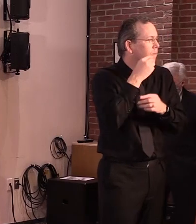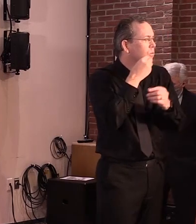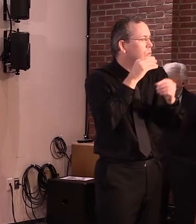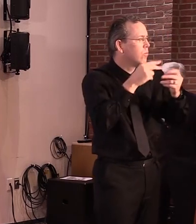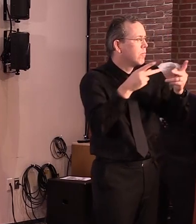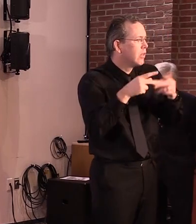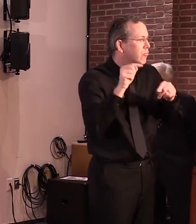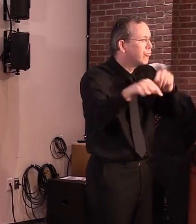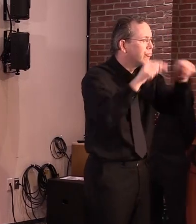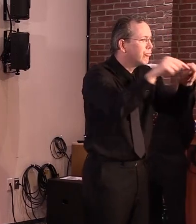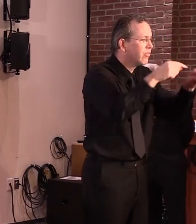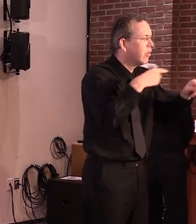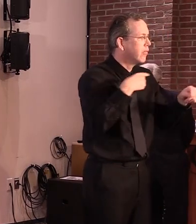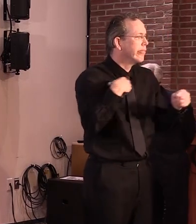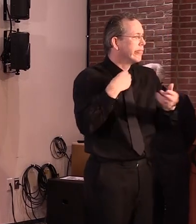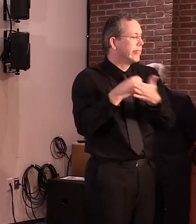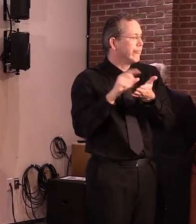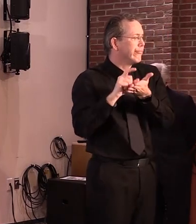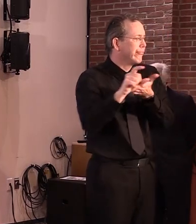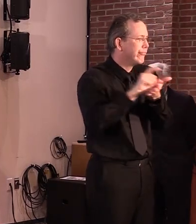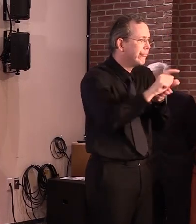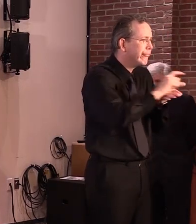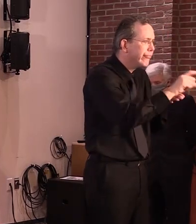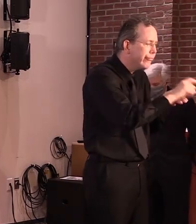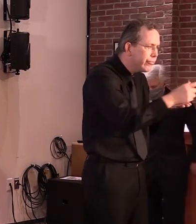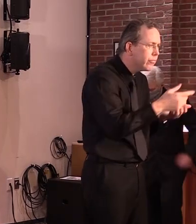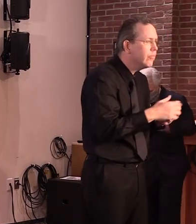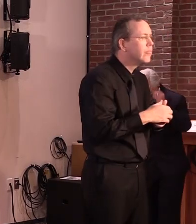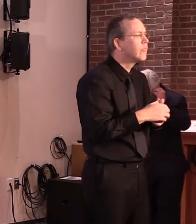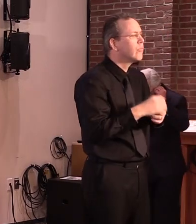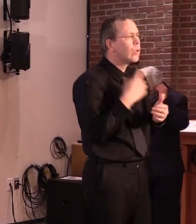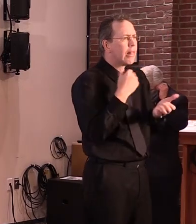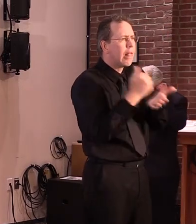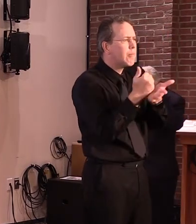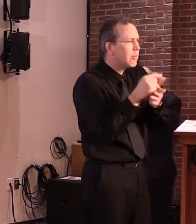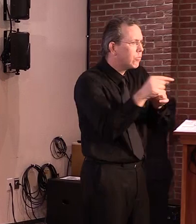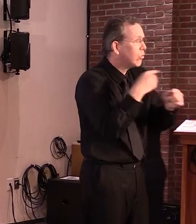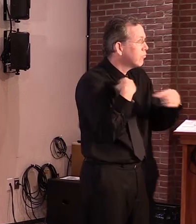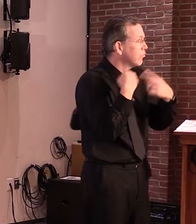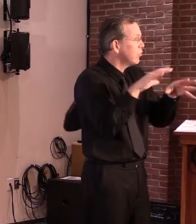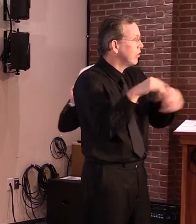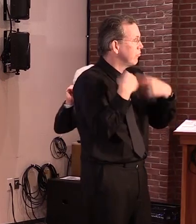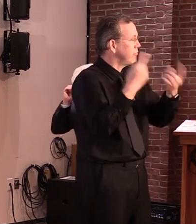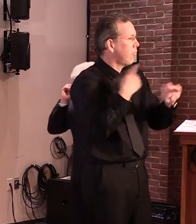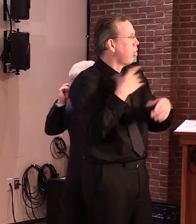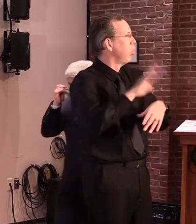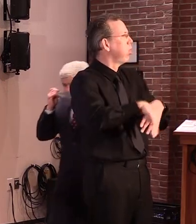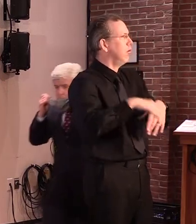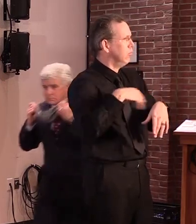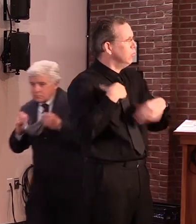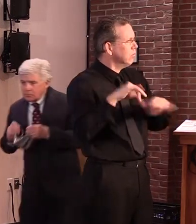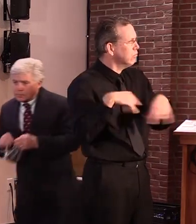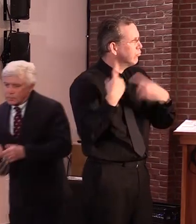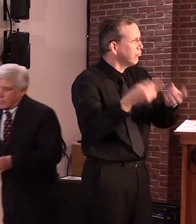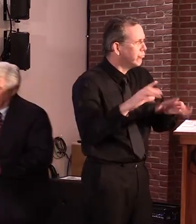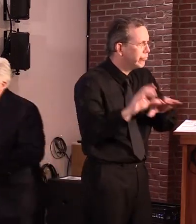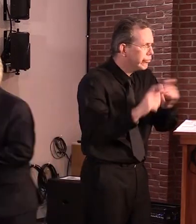as we speak. So I might ask Secretary Smith if he has any further information on that.